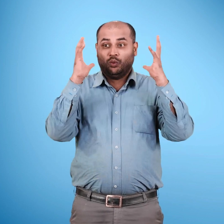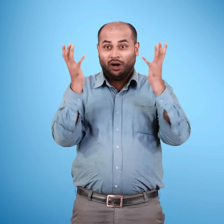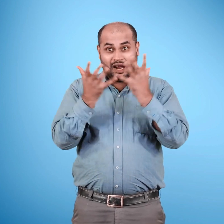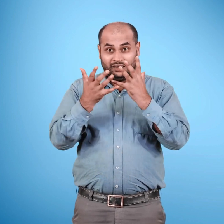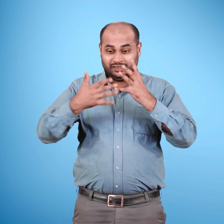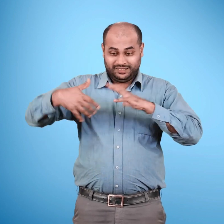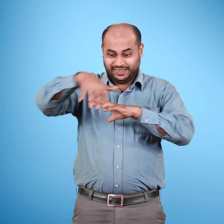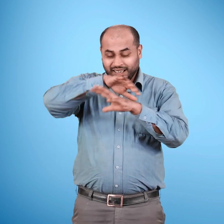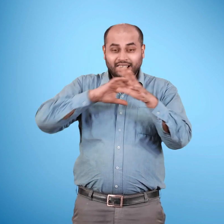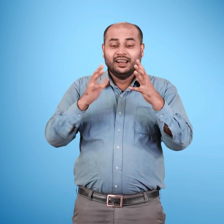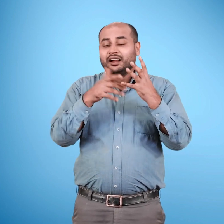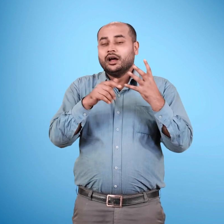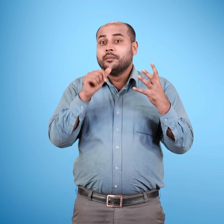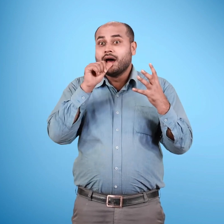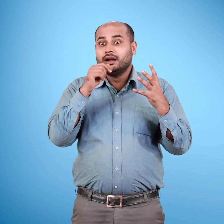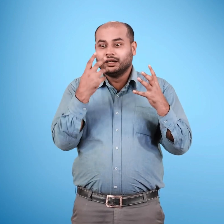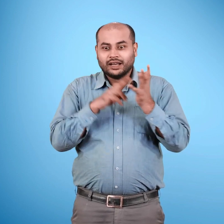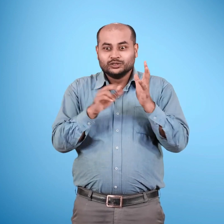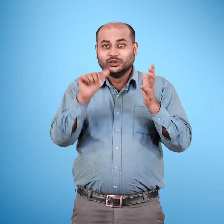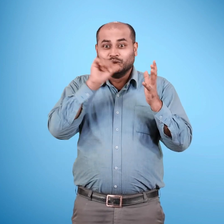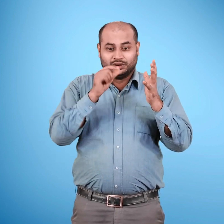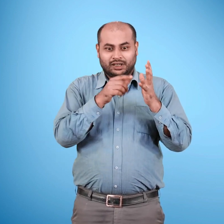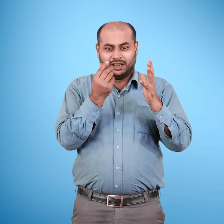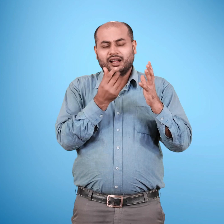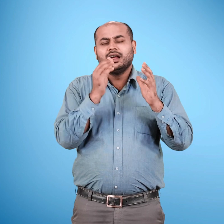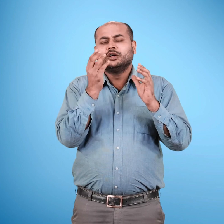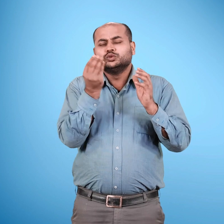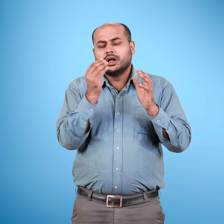The amount of usable water on Earth is limited,